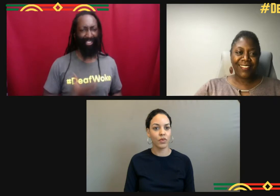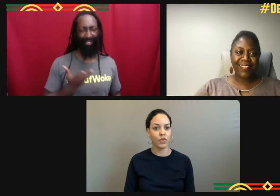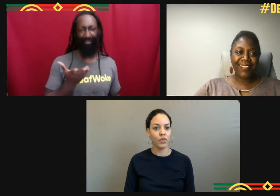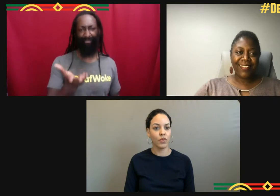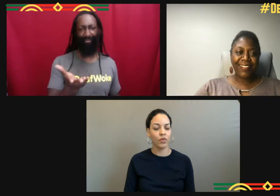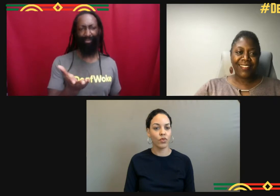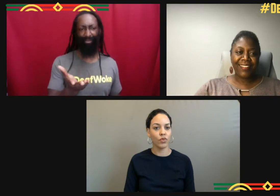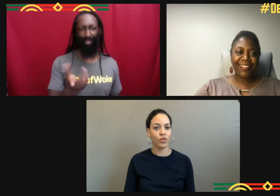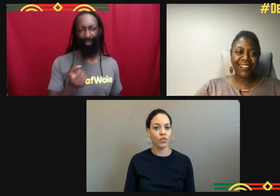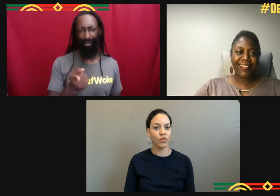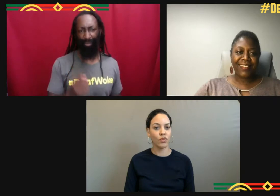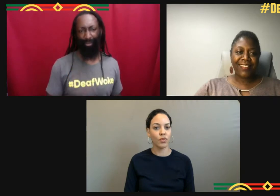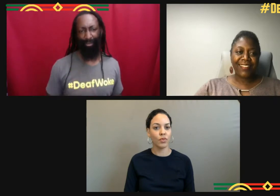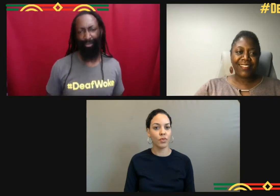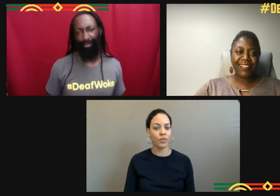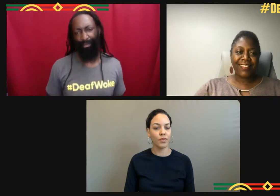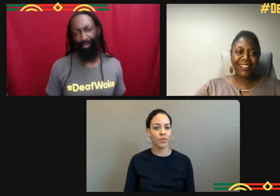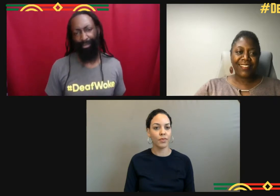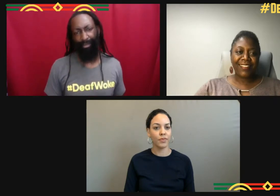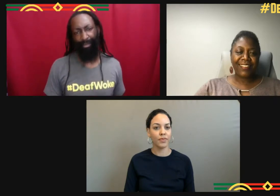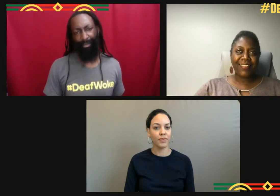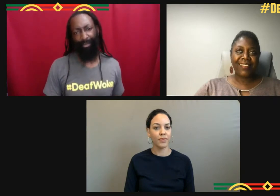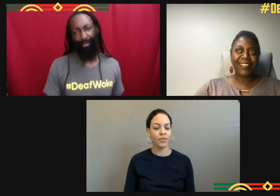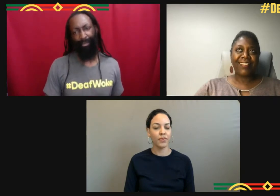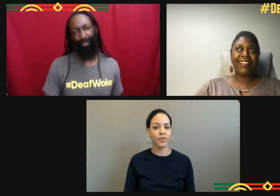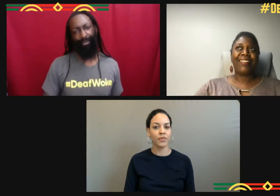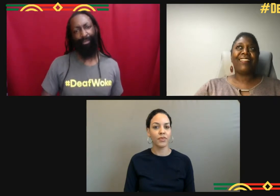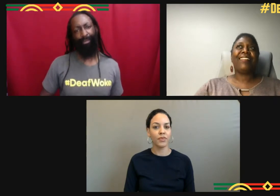What's been your biggest passion in life?